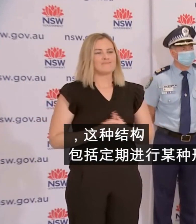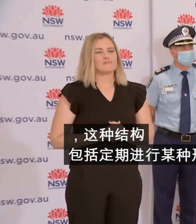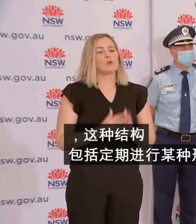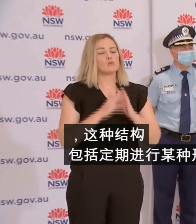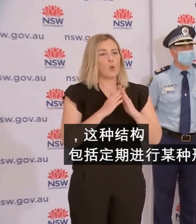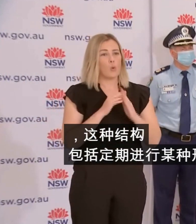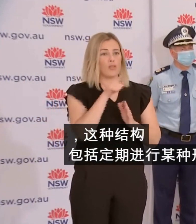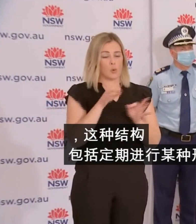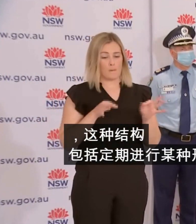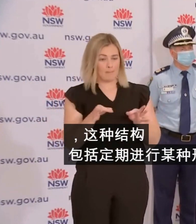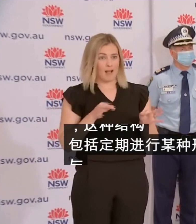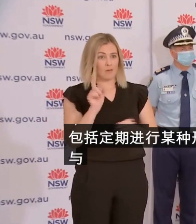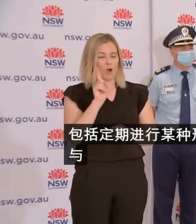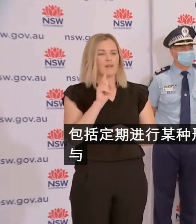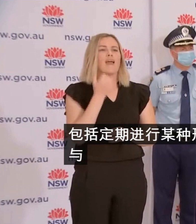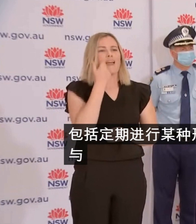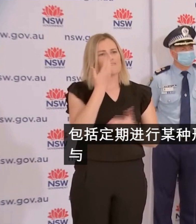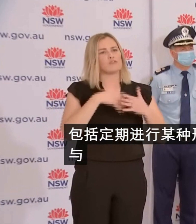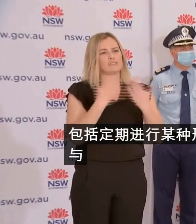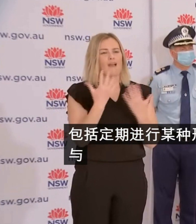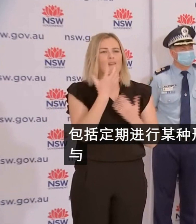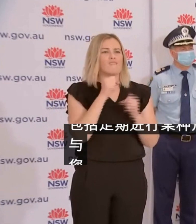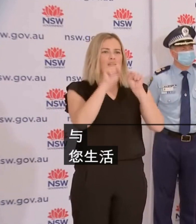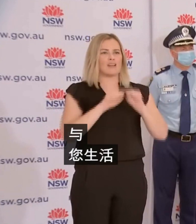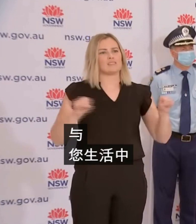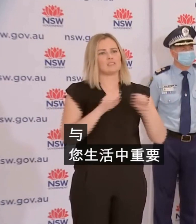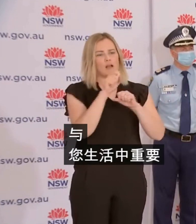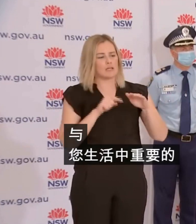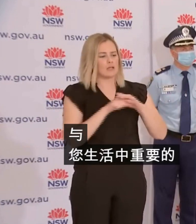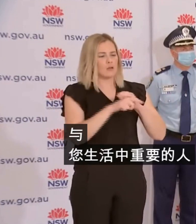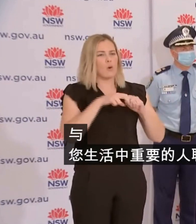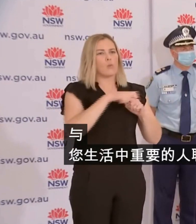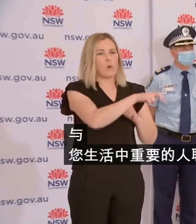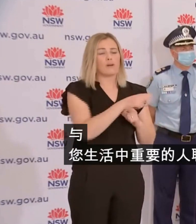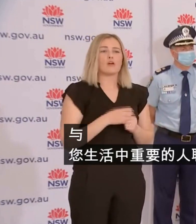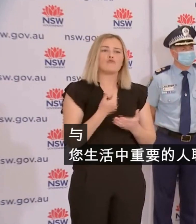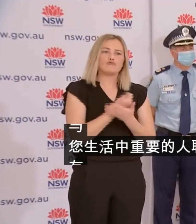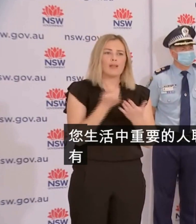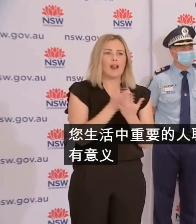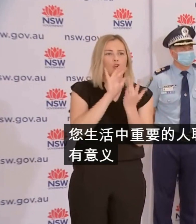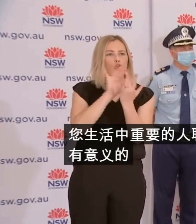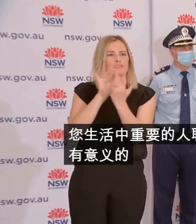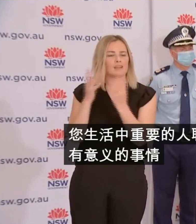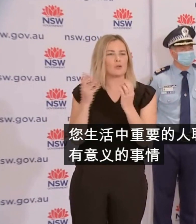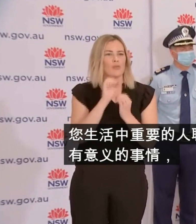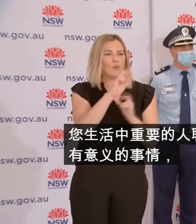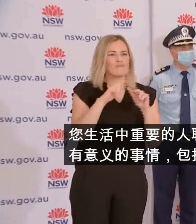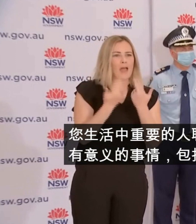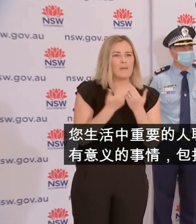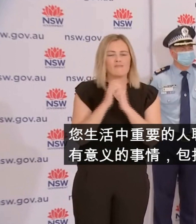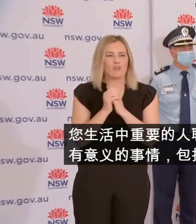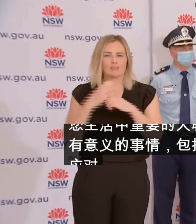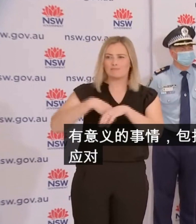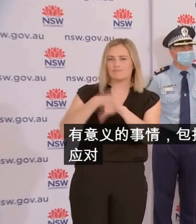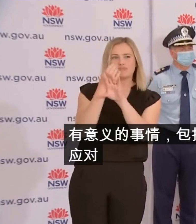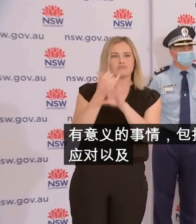daily exercise of some kind, having contact with the people who are important in your life, and talking about meaningful things, including